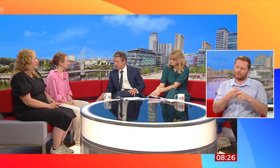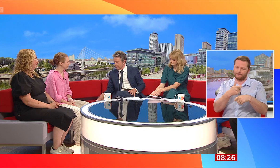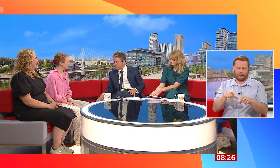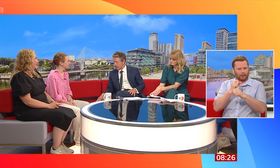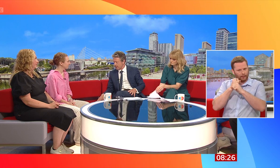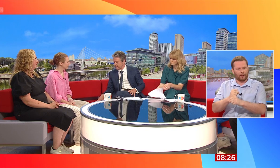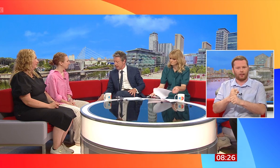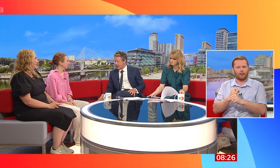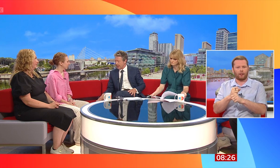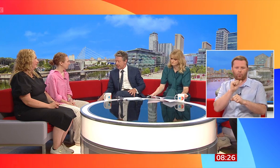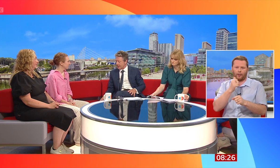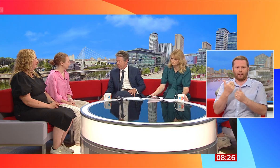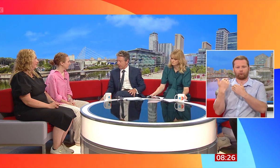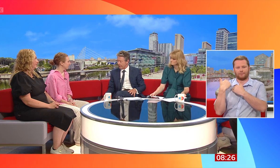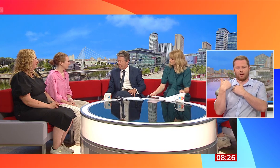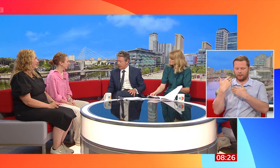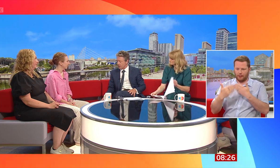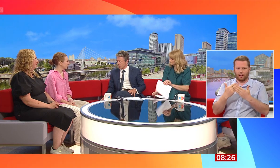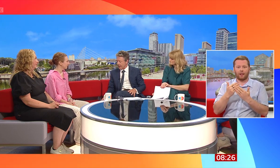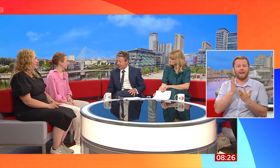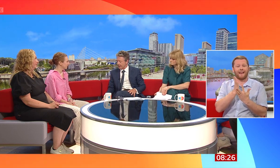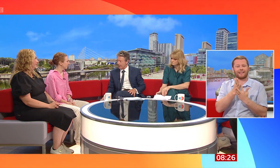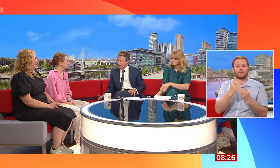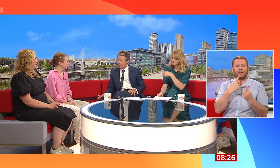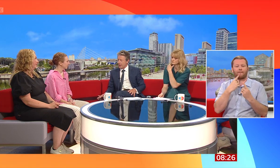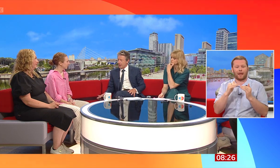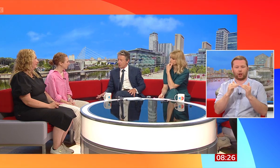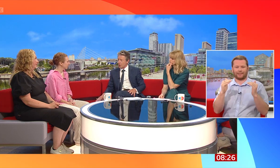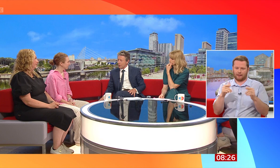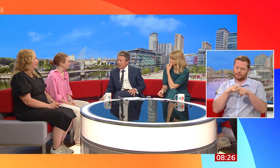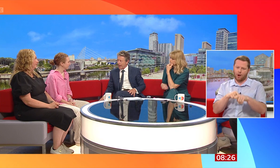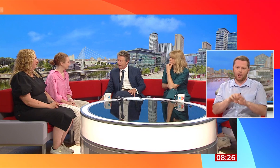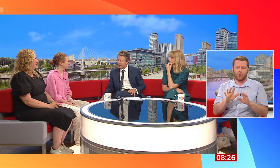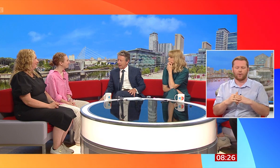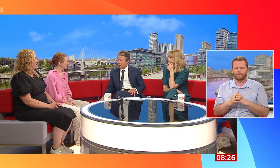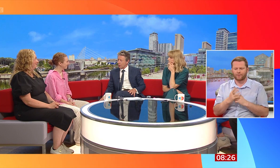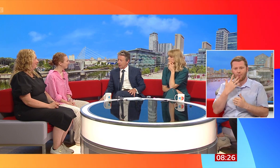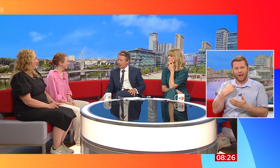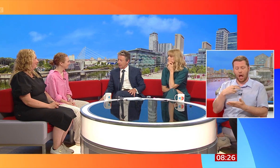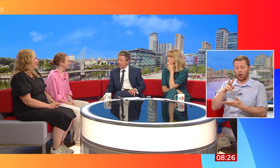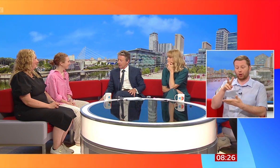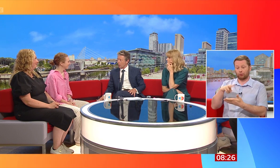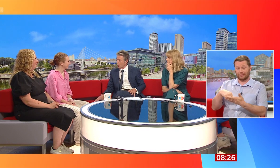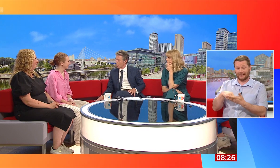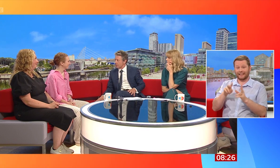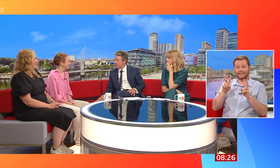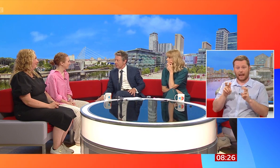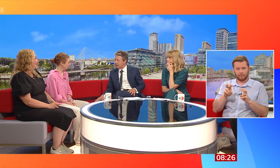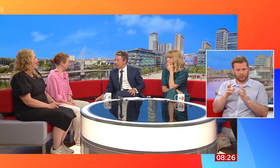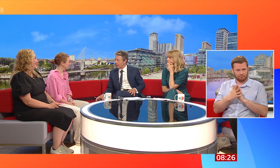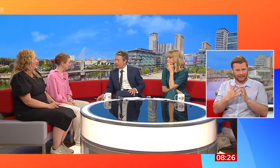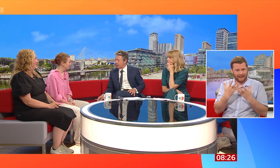its responsibilities, accessible information standards. So you read that and you think there are